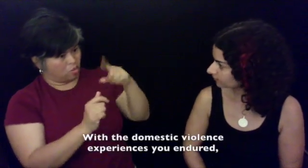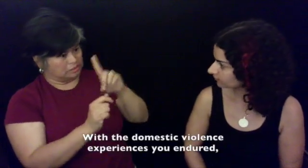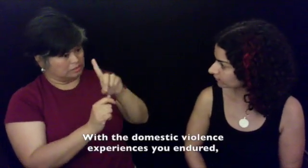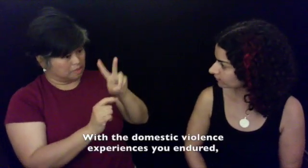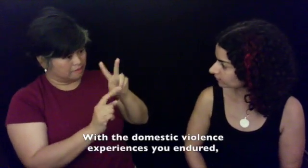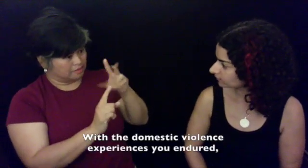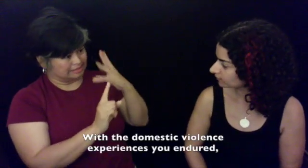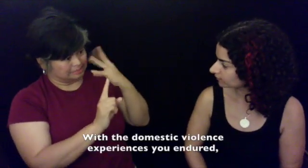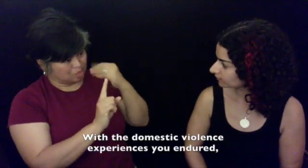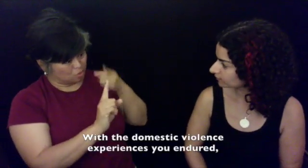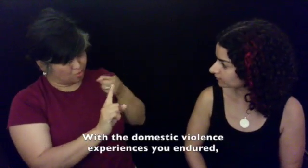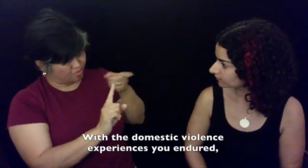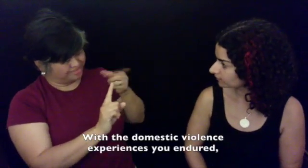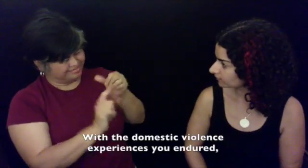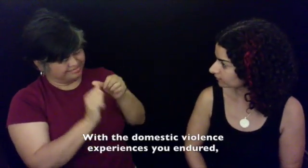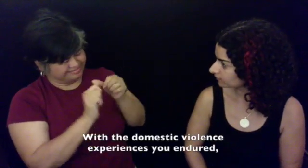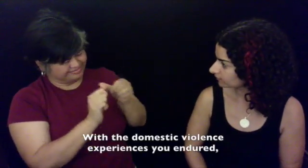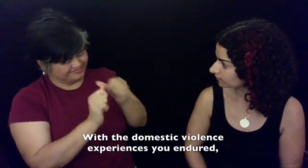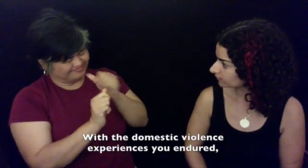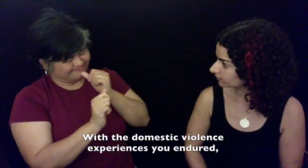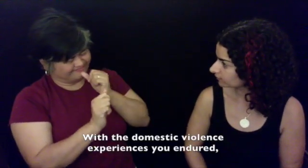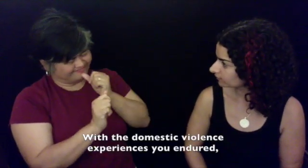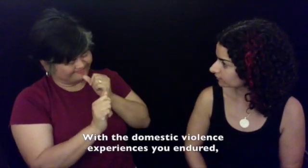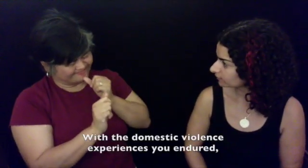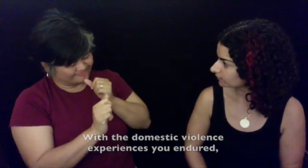With that domestic violence experience you endured,